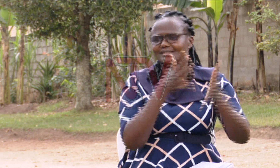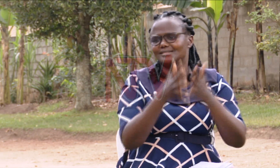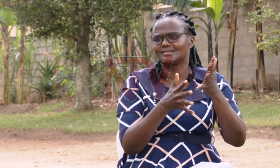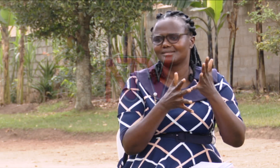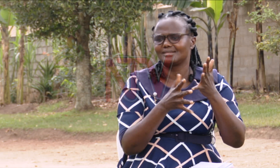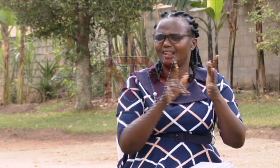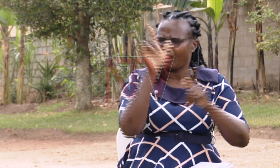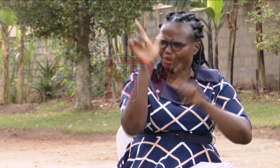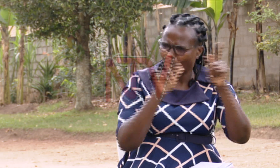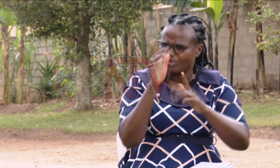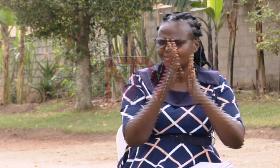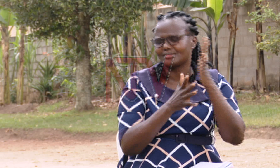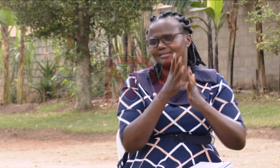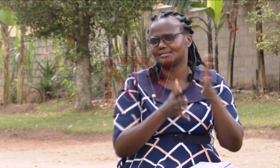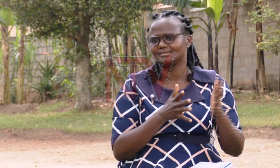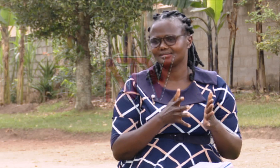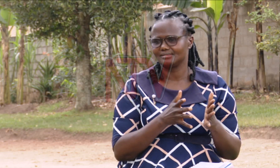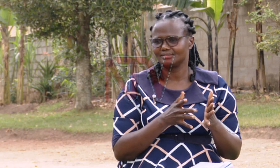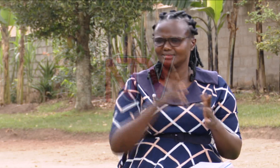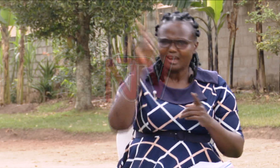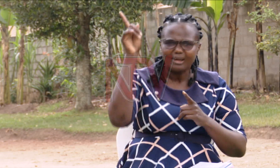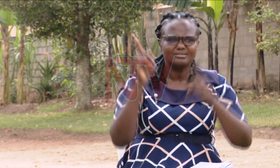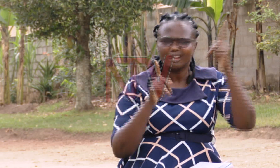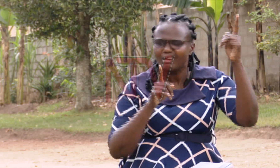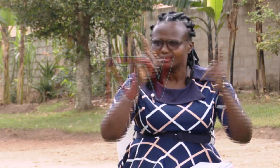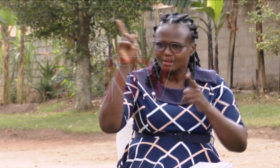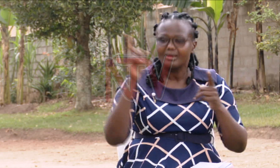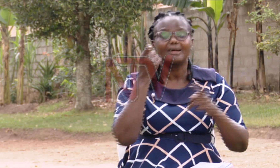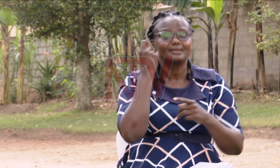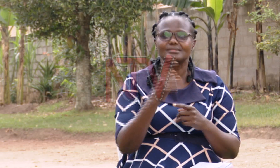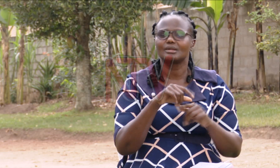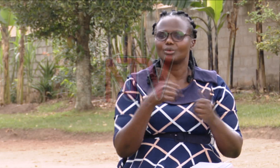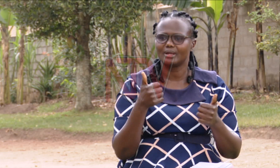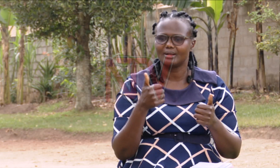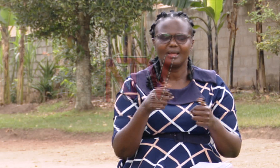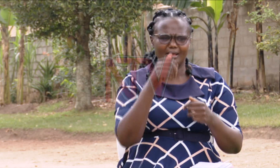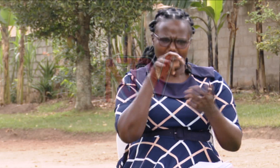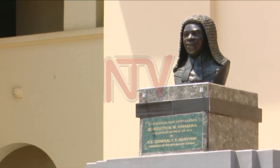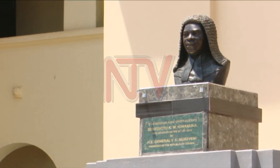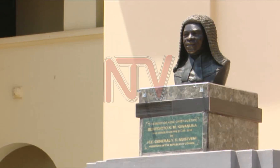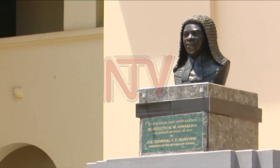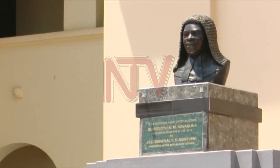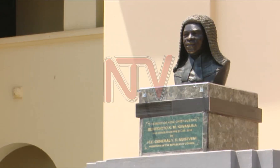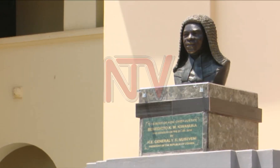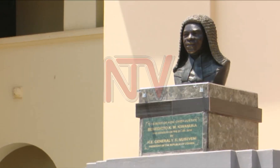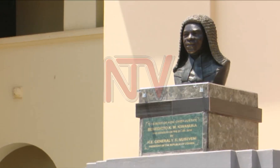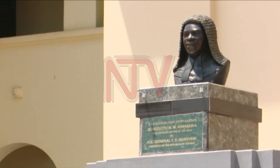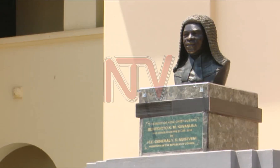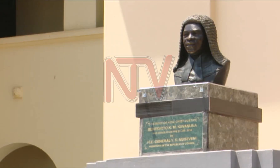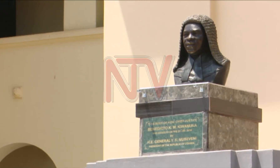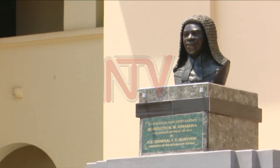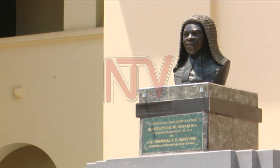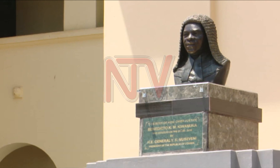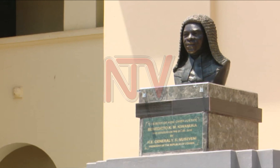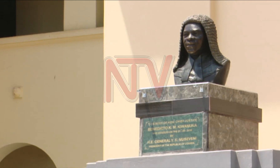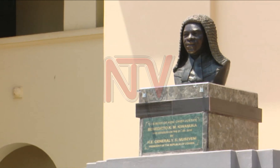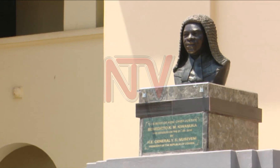who understands these local signs, all the gestures. Judiciary spokesperson Jameson